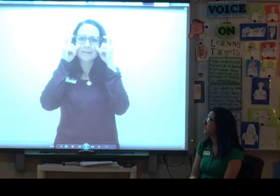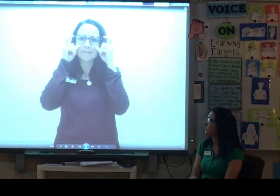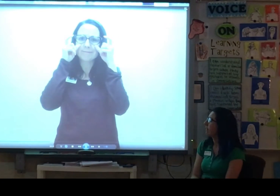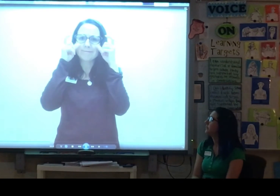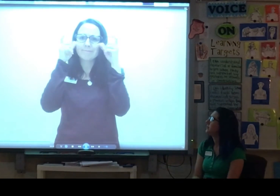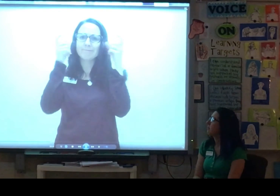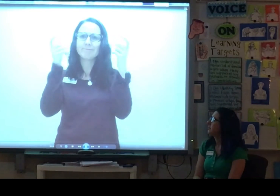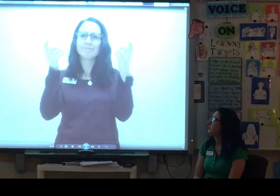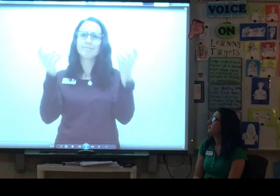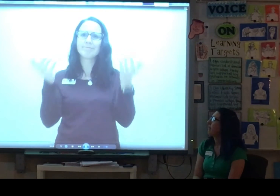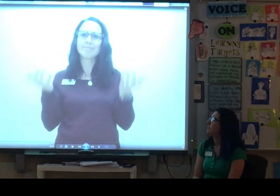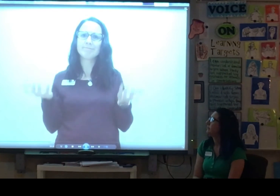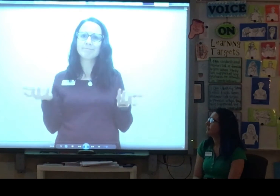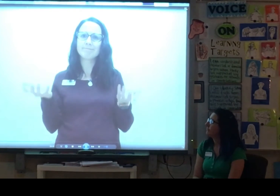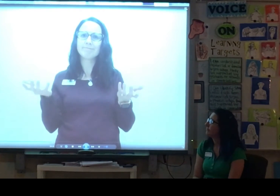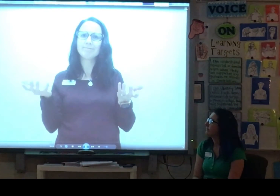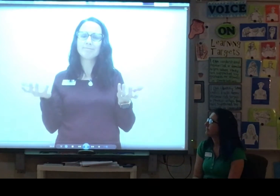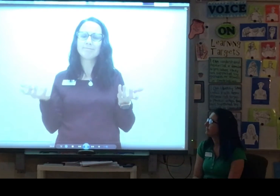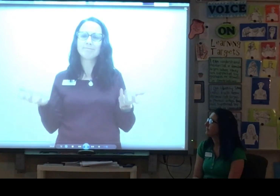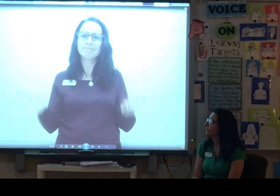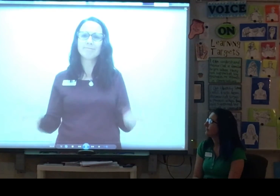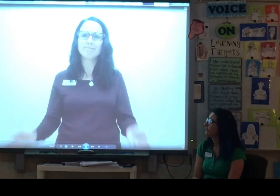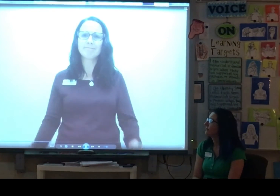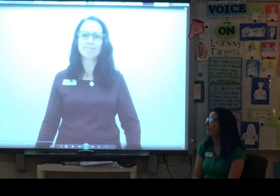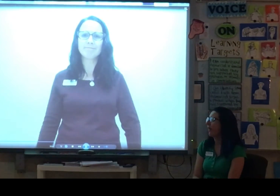Glasses. Daniel said you blonde.